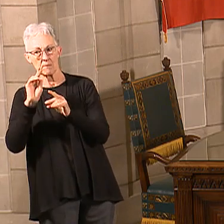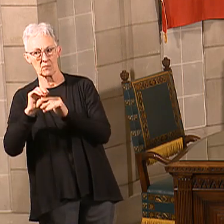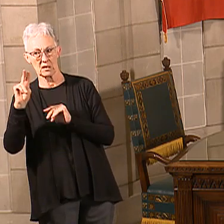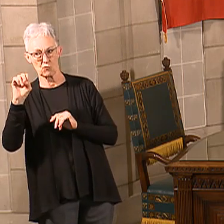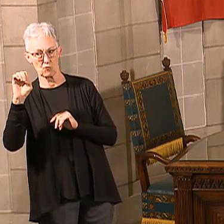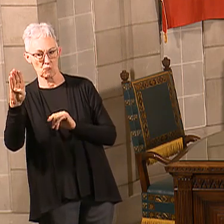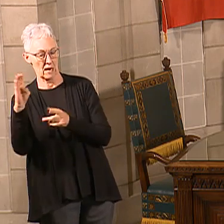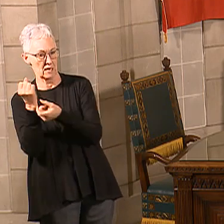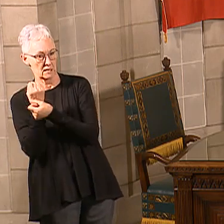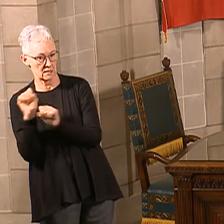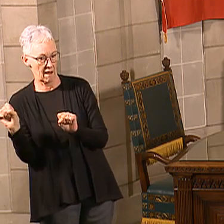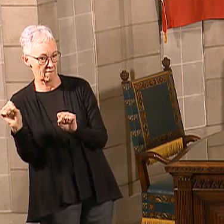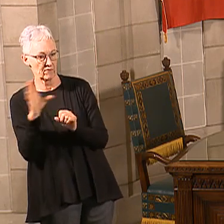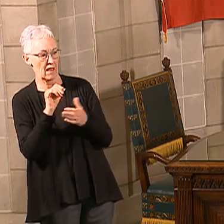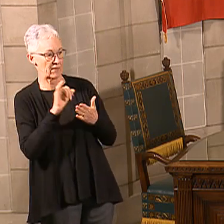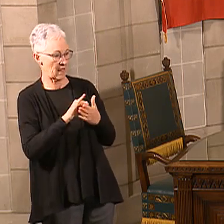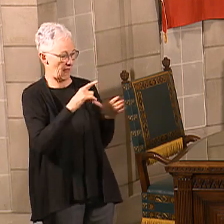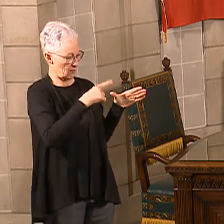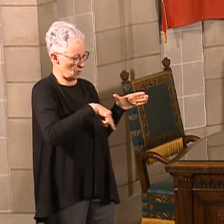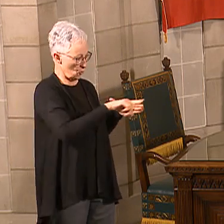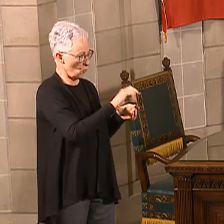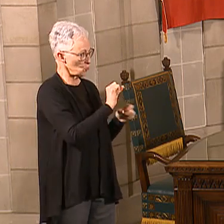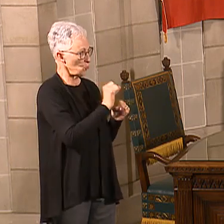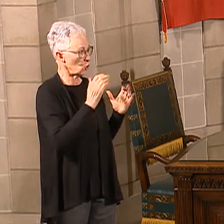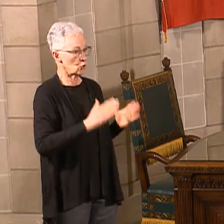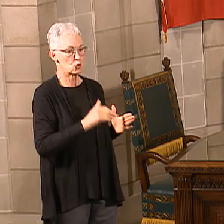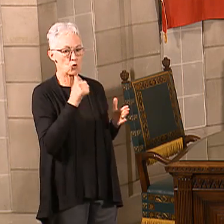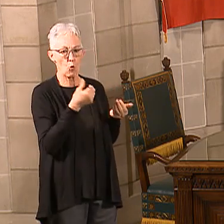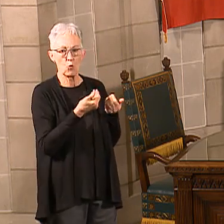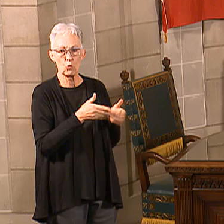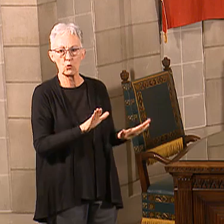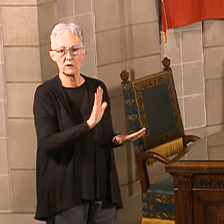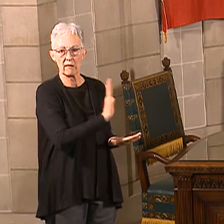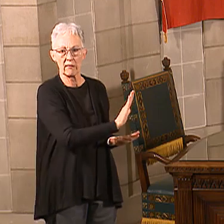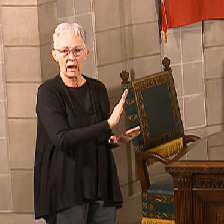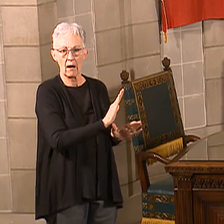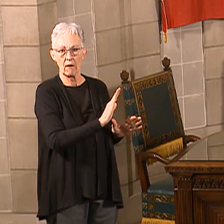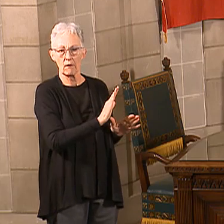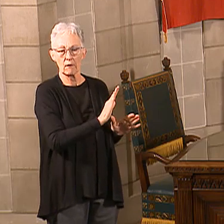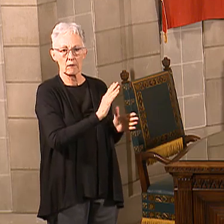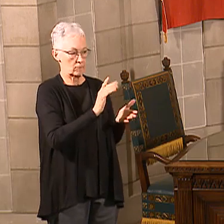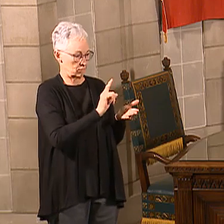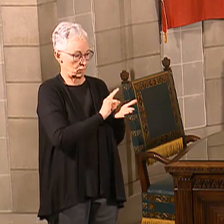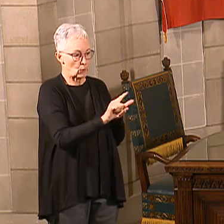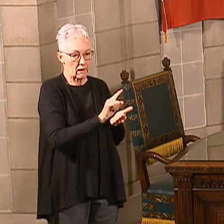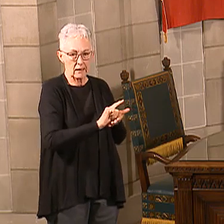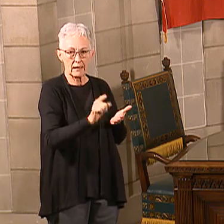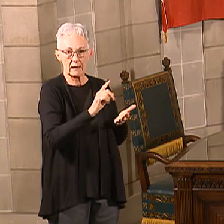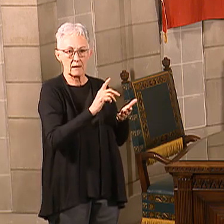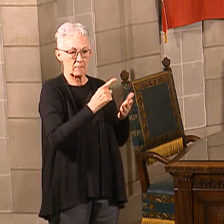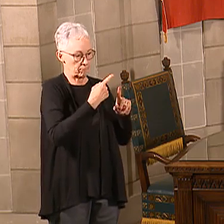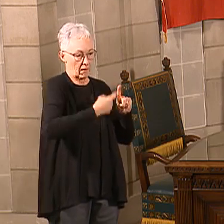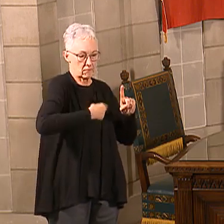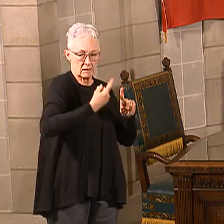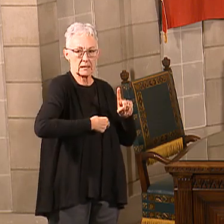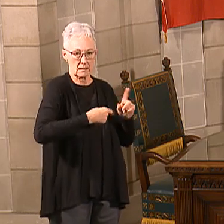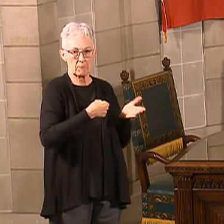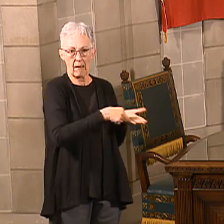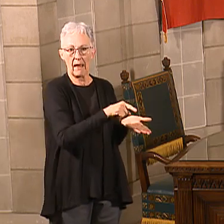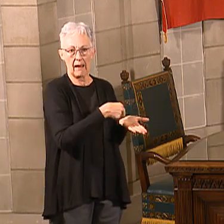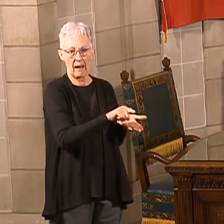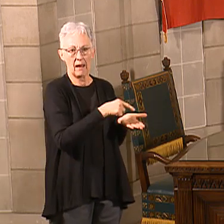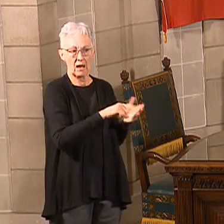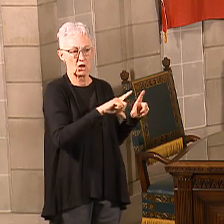have unnecessary income disruption. So with that, I'll hand it back to Governor Ricketts, and I'm prepared to take any questions if there are